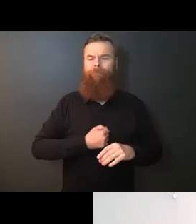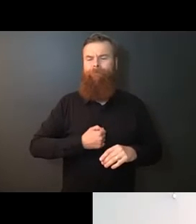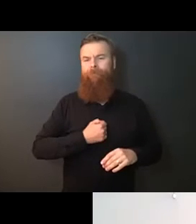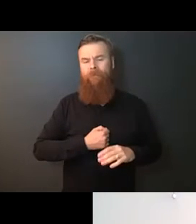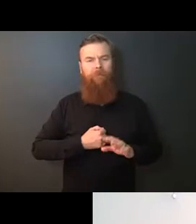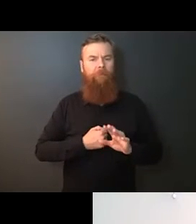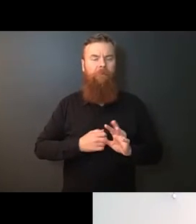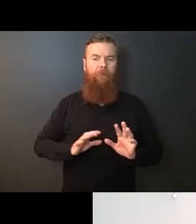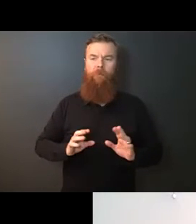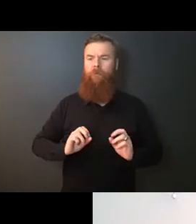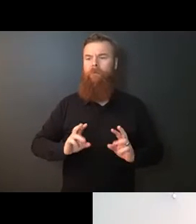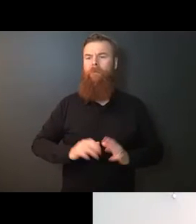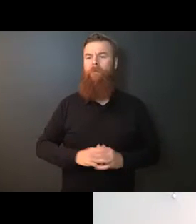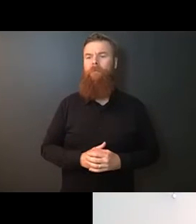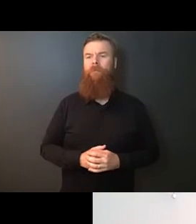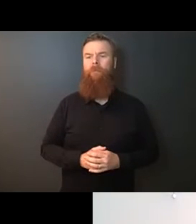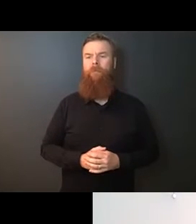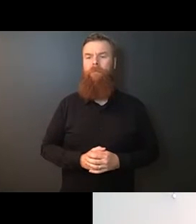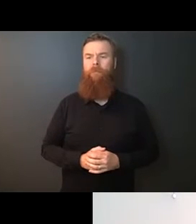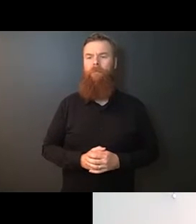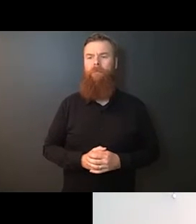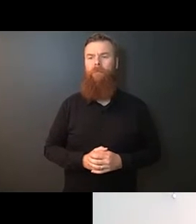No worries. Through that.